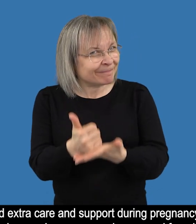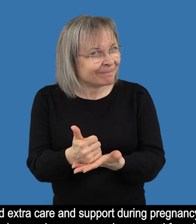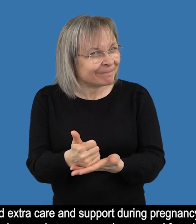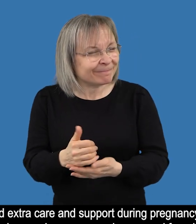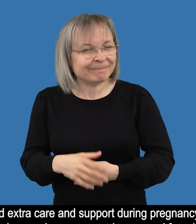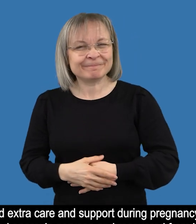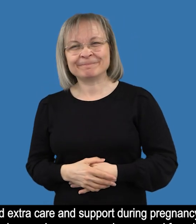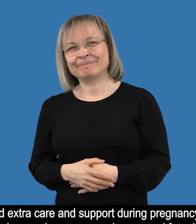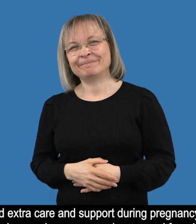from it.